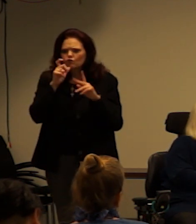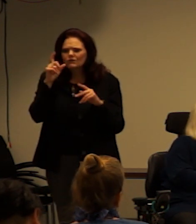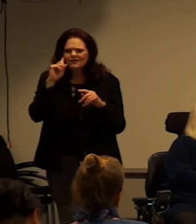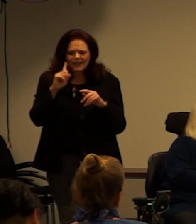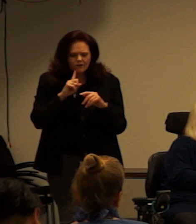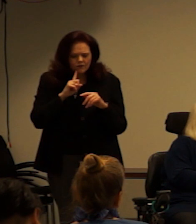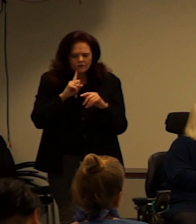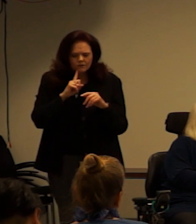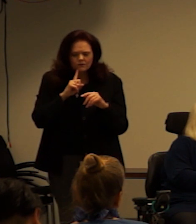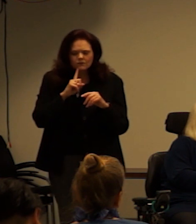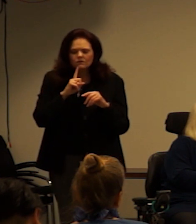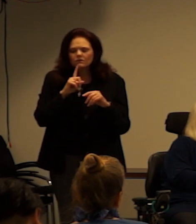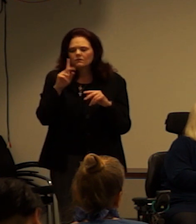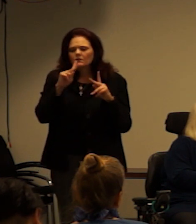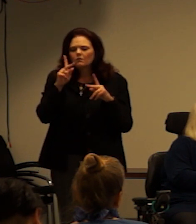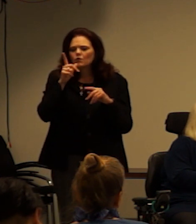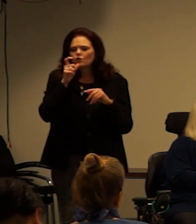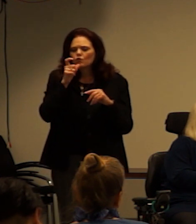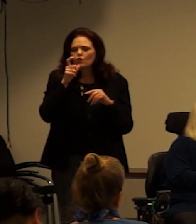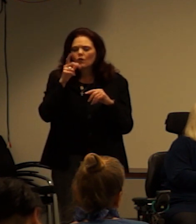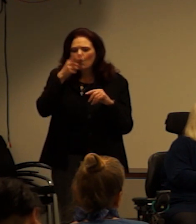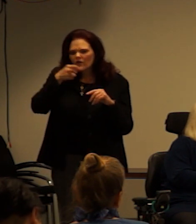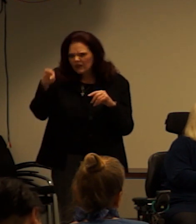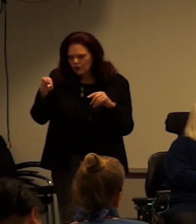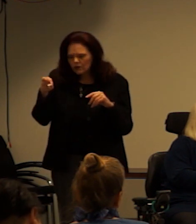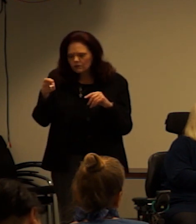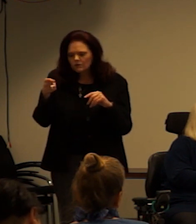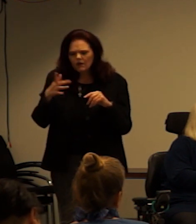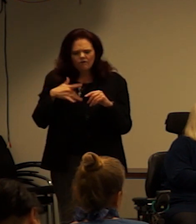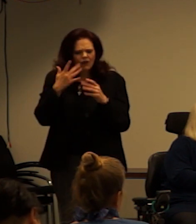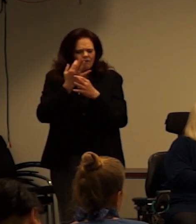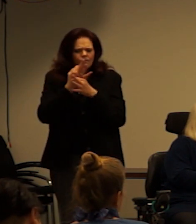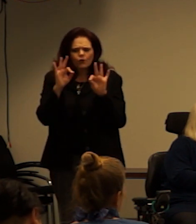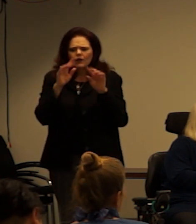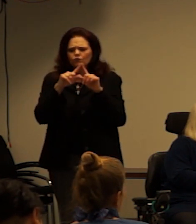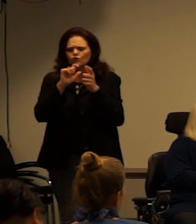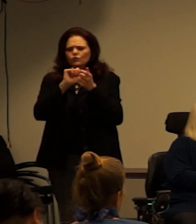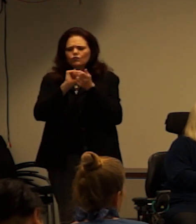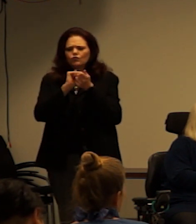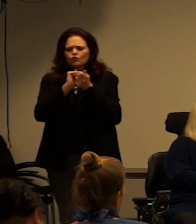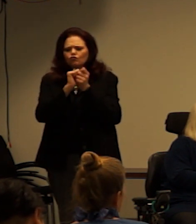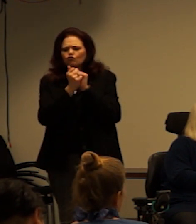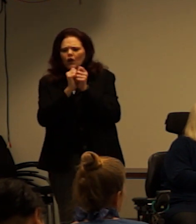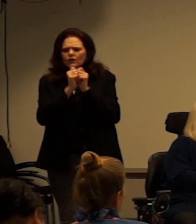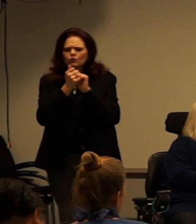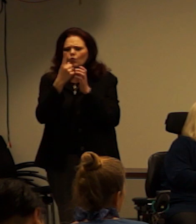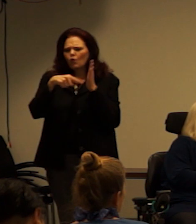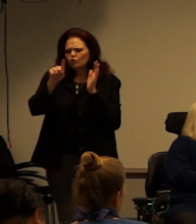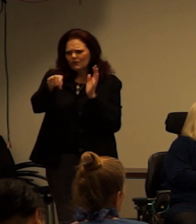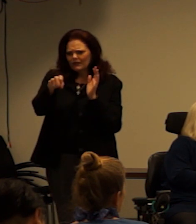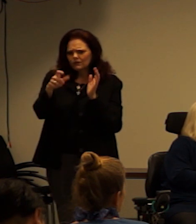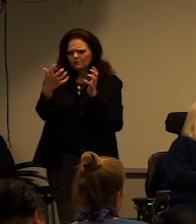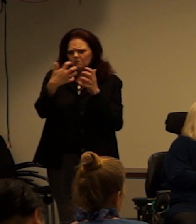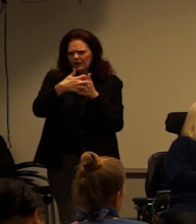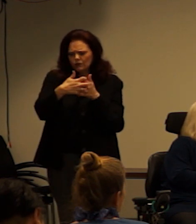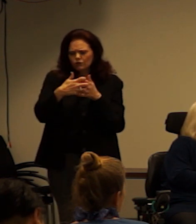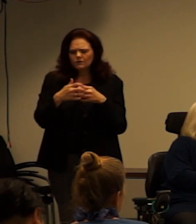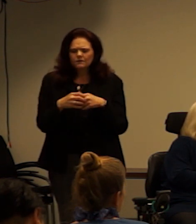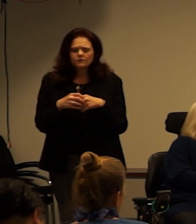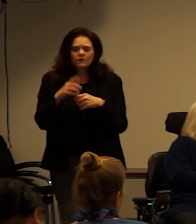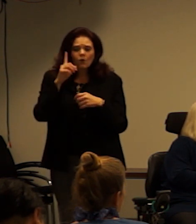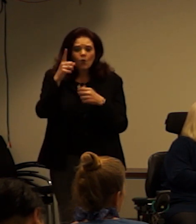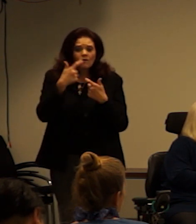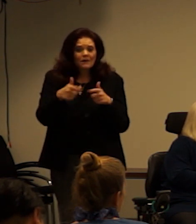deaf, people who are hard of hearing. Feel free to adapt it. One of the biggest problems that we saw after